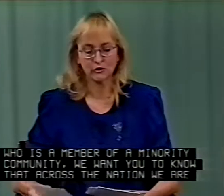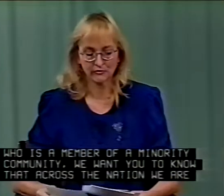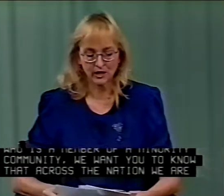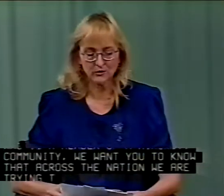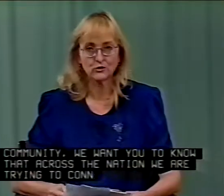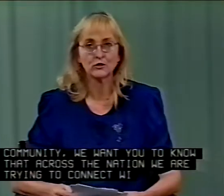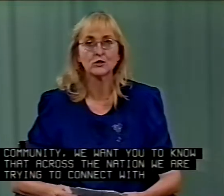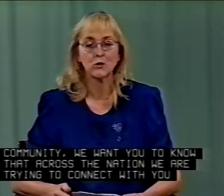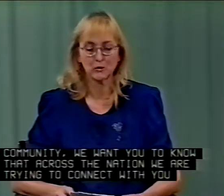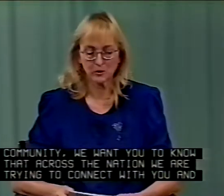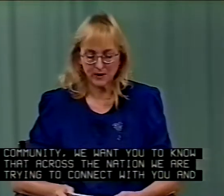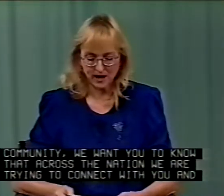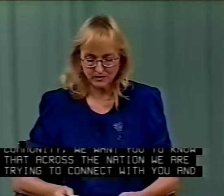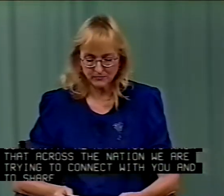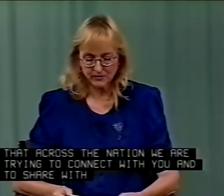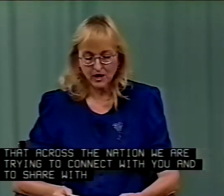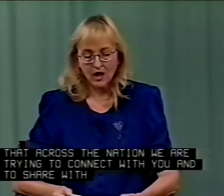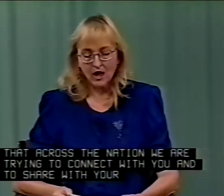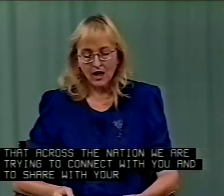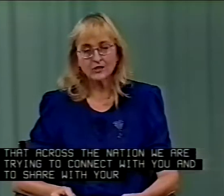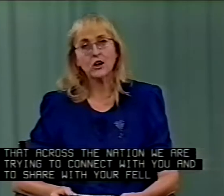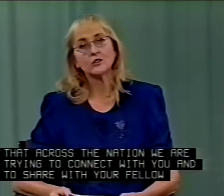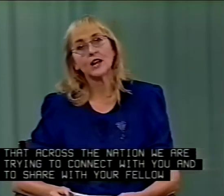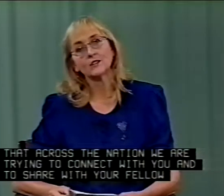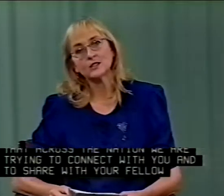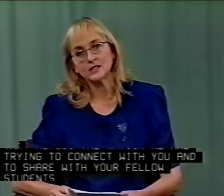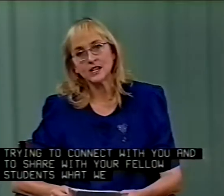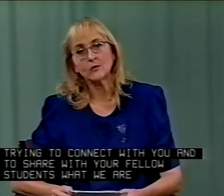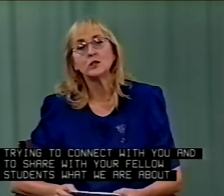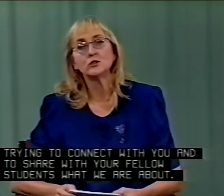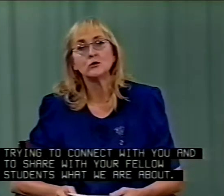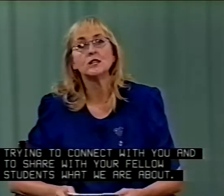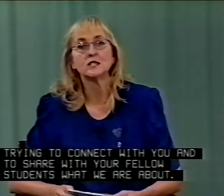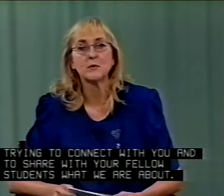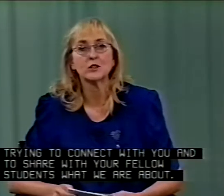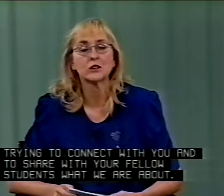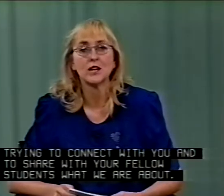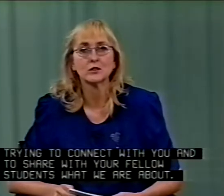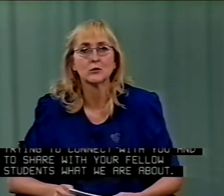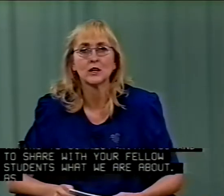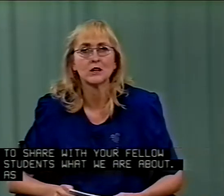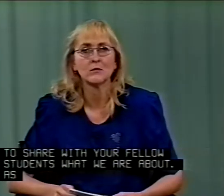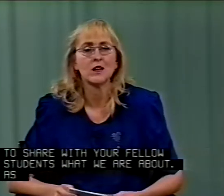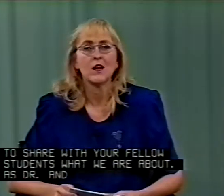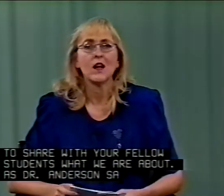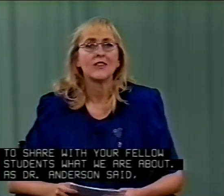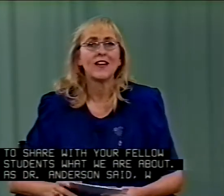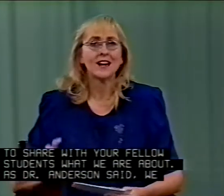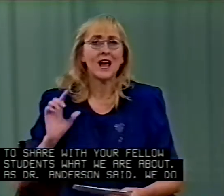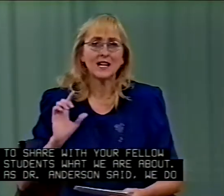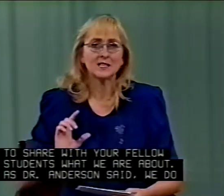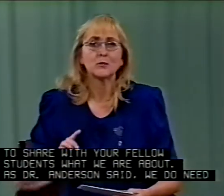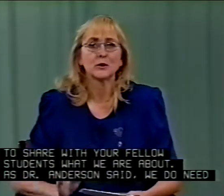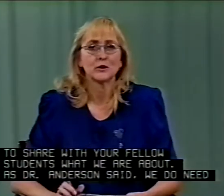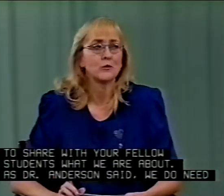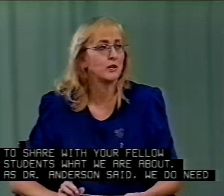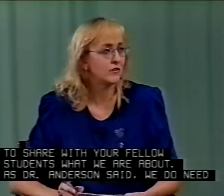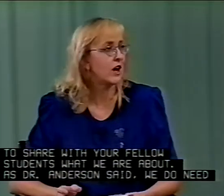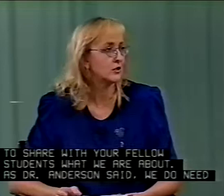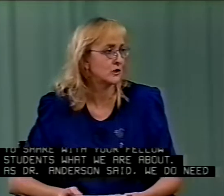fellow students what we're about. As Dr. Anderson said, we do need specialized curriculum. That iceberg, we've got to